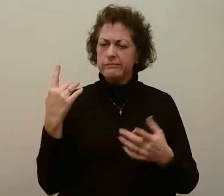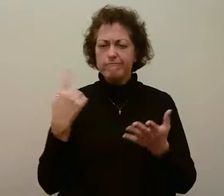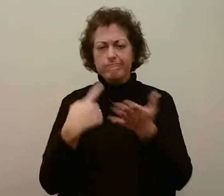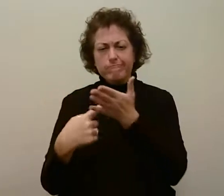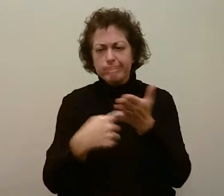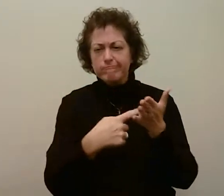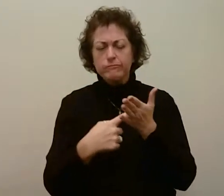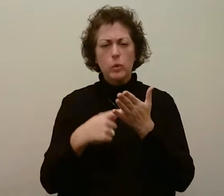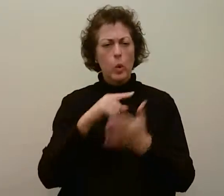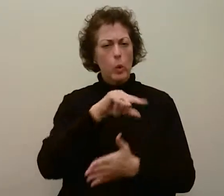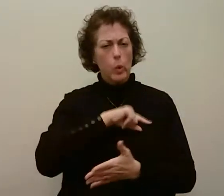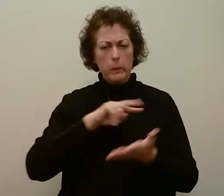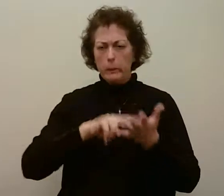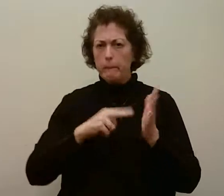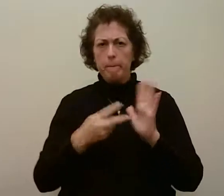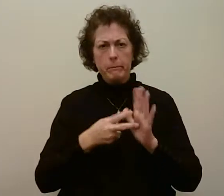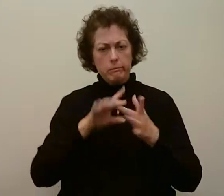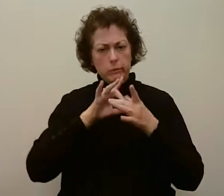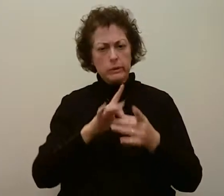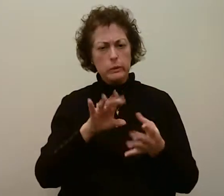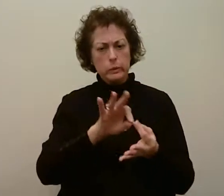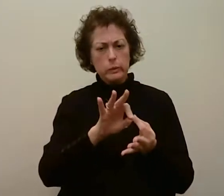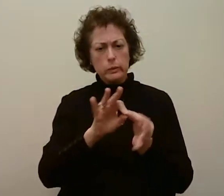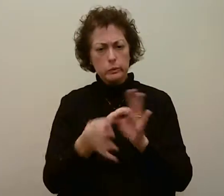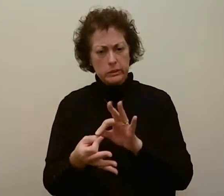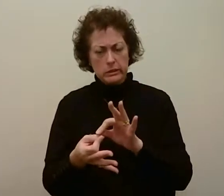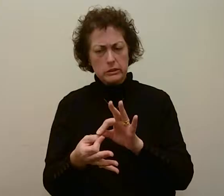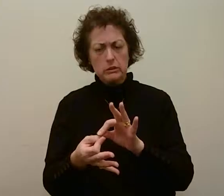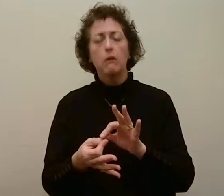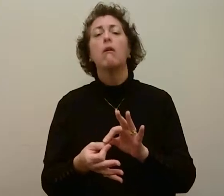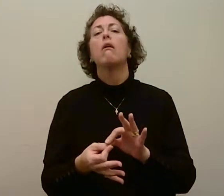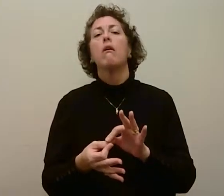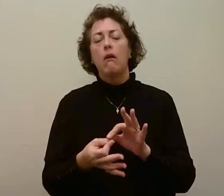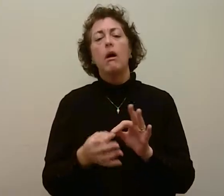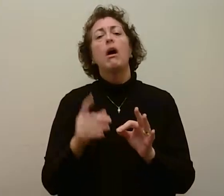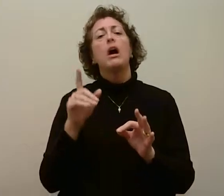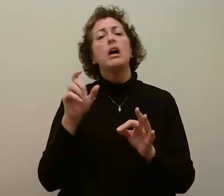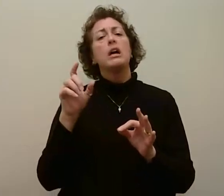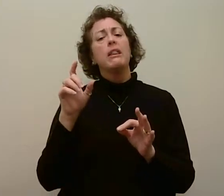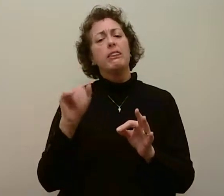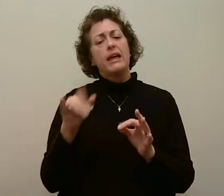interpretation. It's to convey the sense of information to the product.